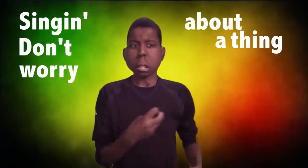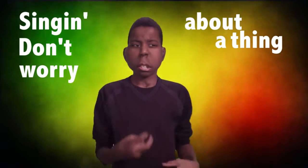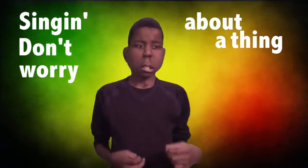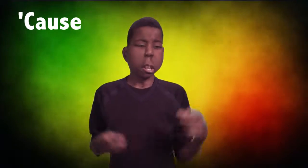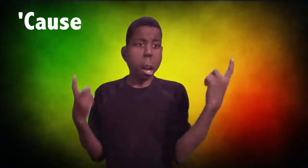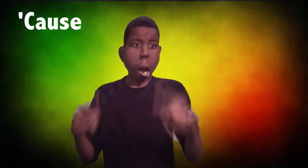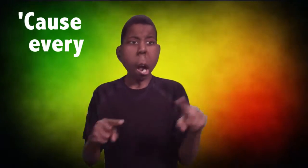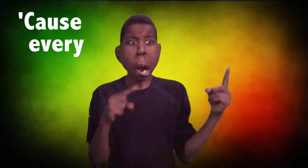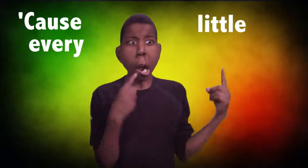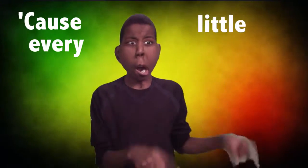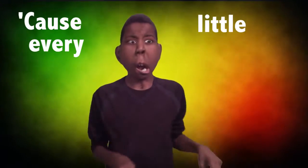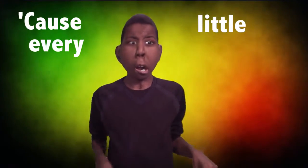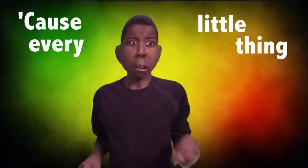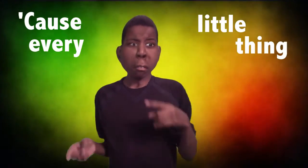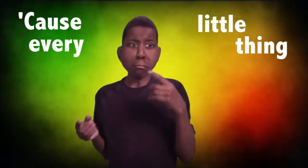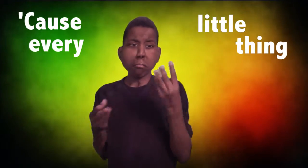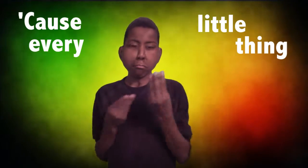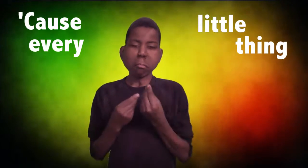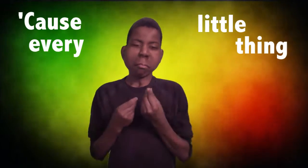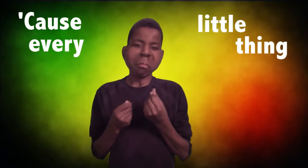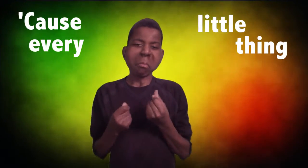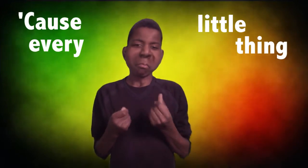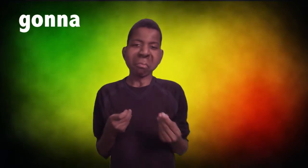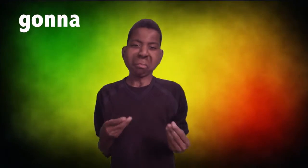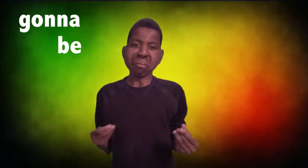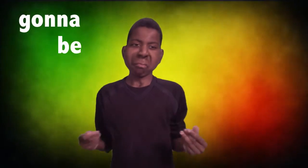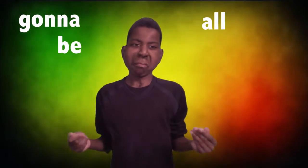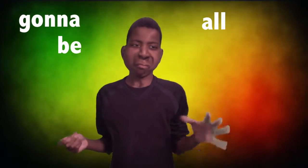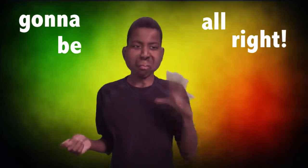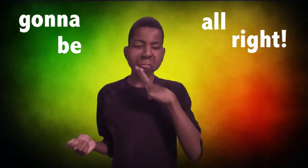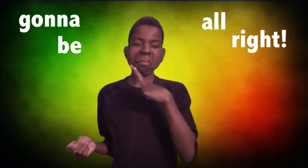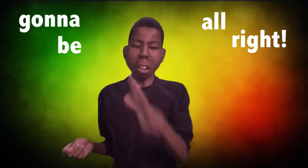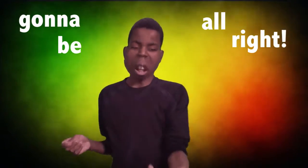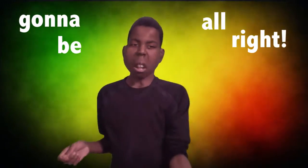Cause every little thing Gonna be alright